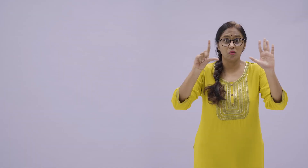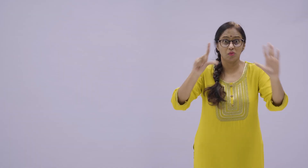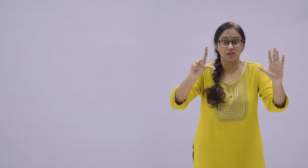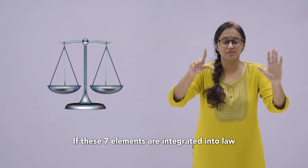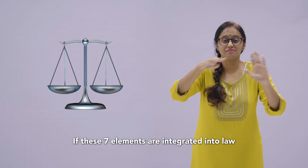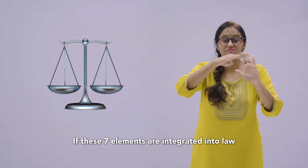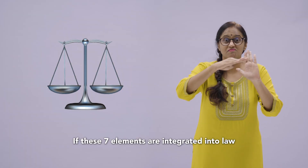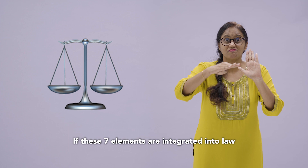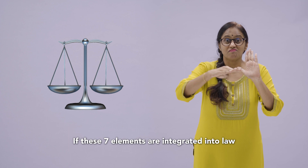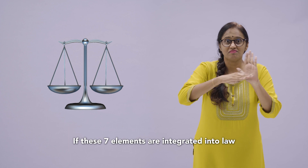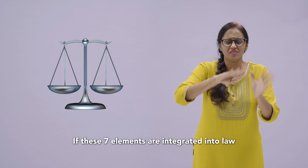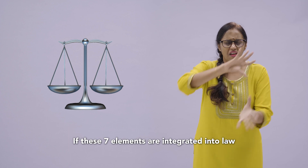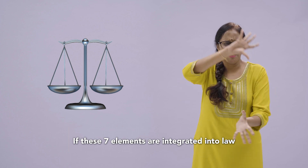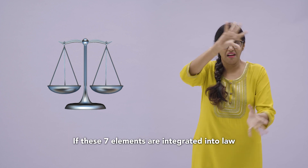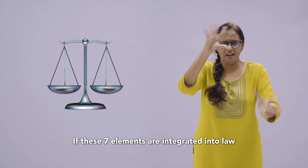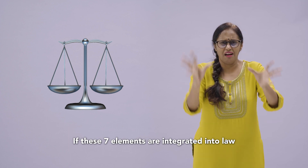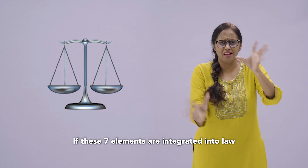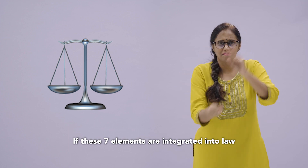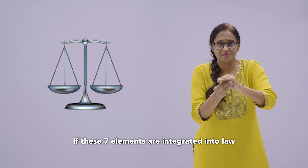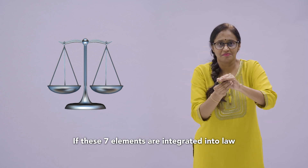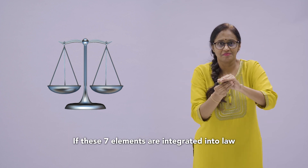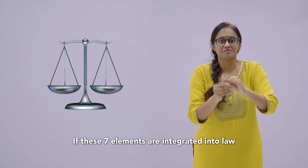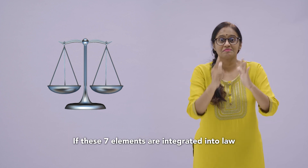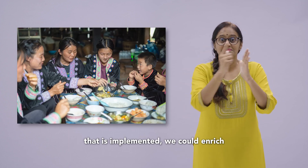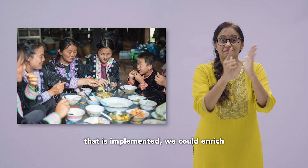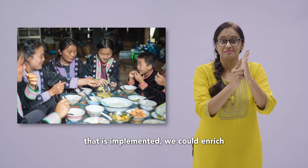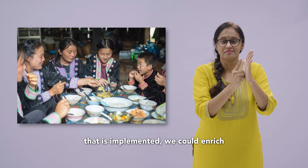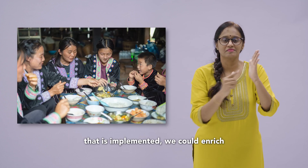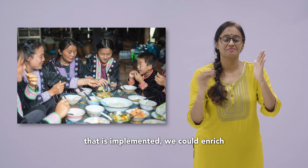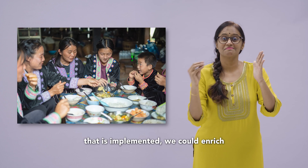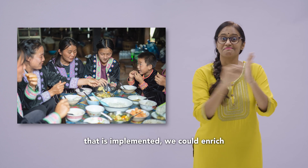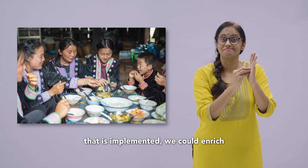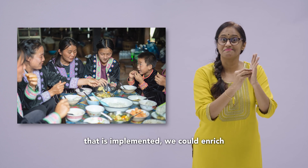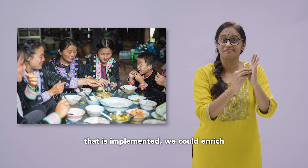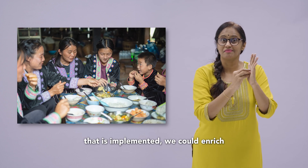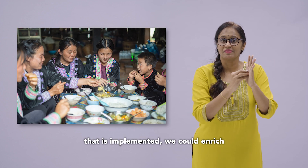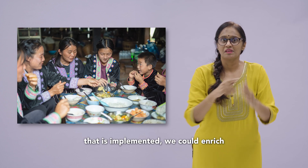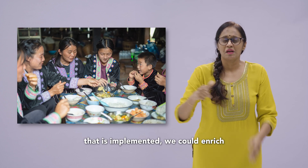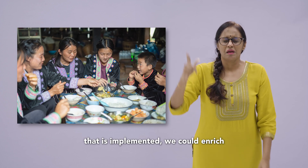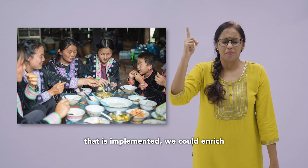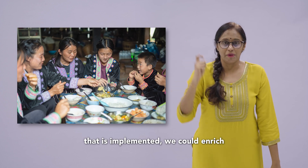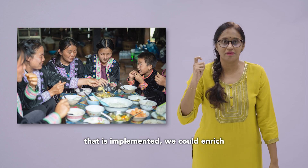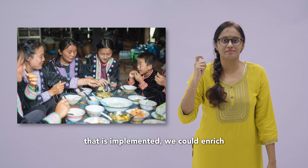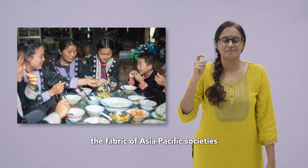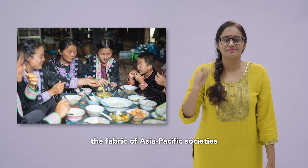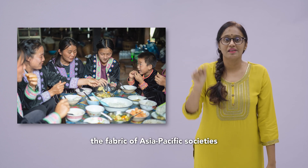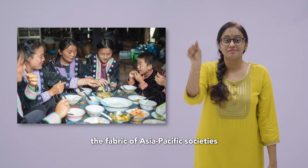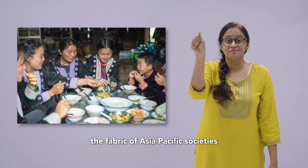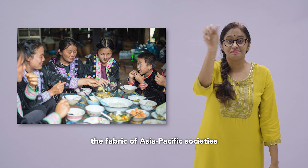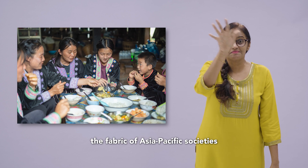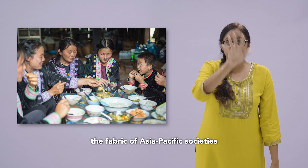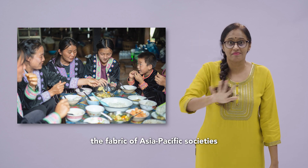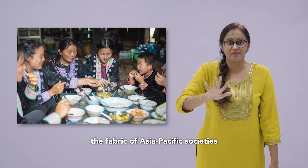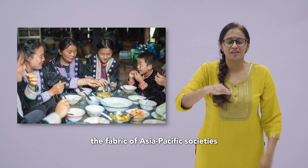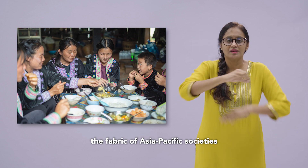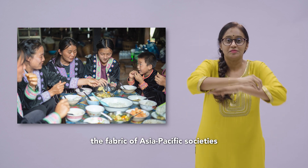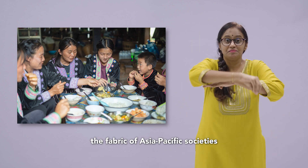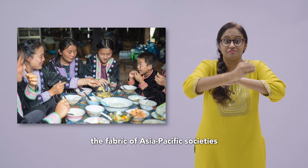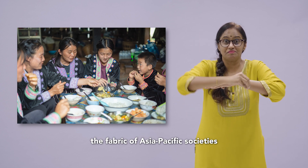If these 7 elements are integrated into law that is implemented, we could enrich the fabric of Asia-Pacific societies with